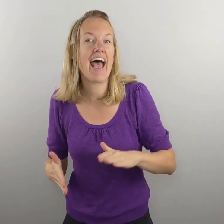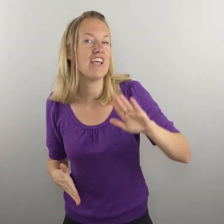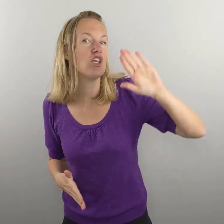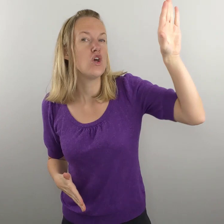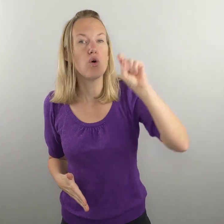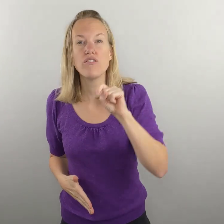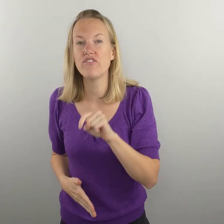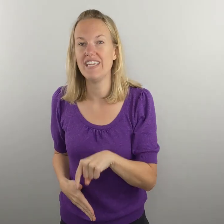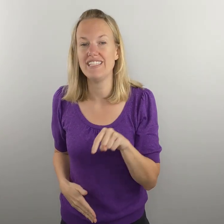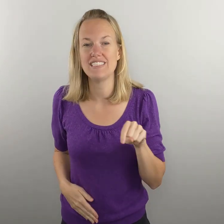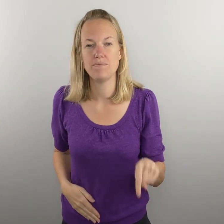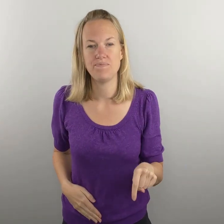at your feet.